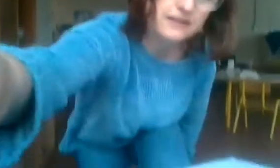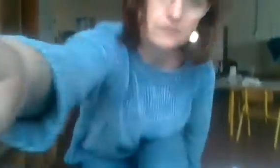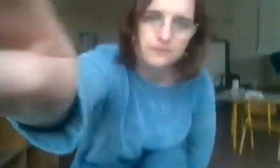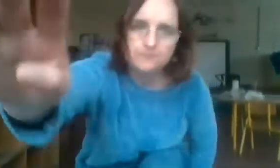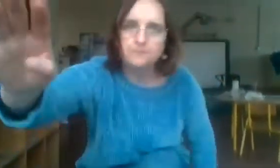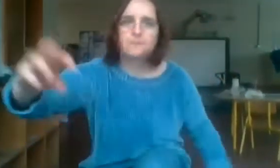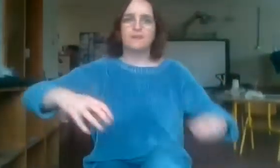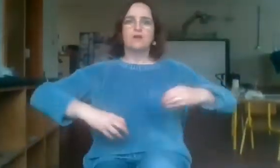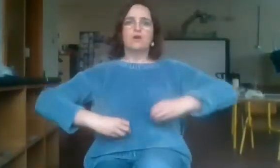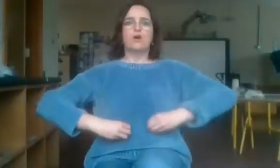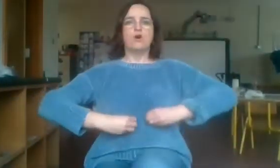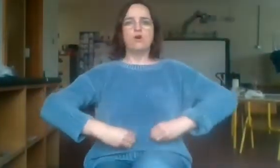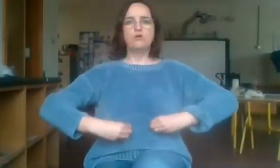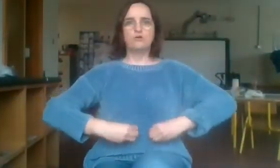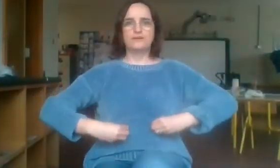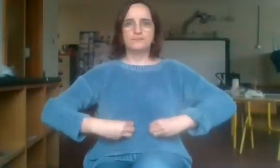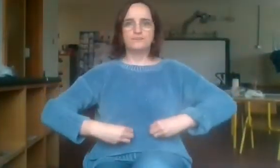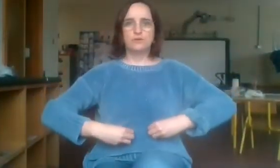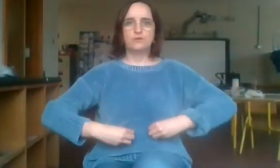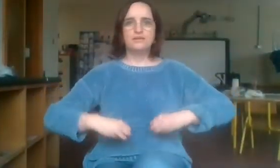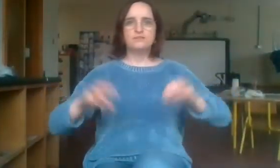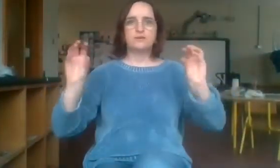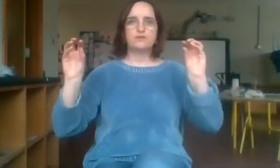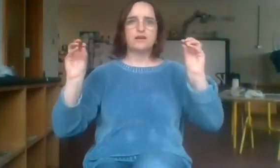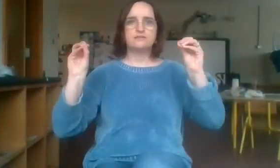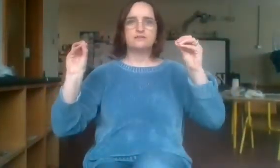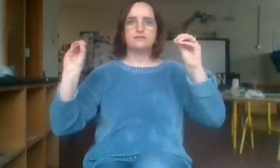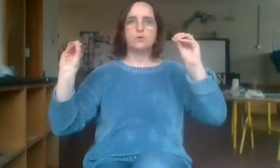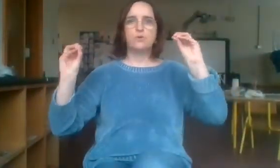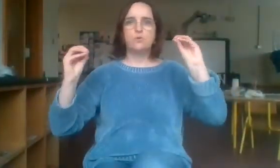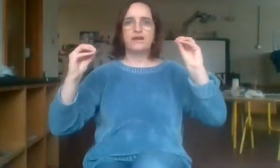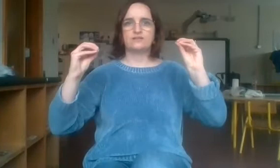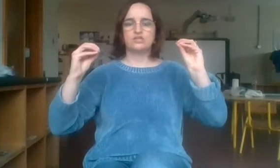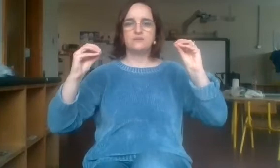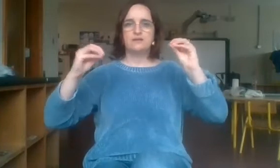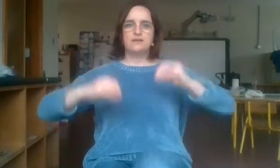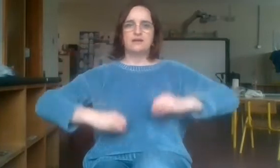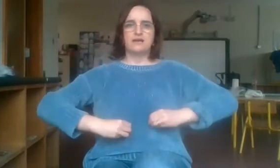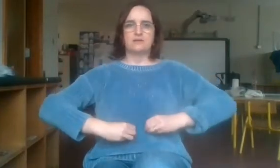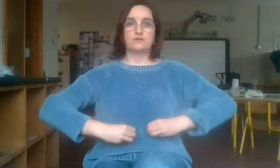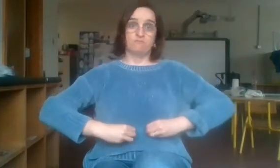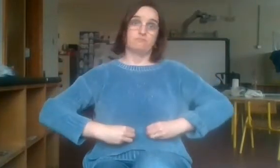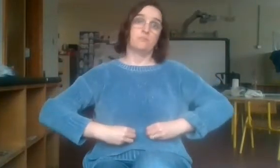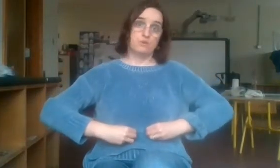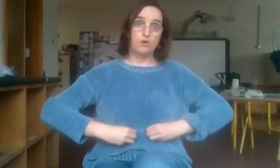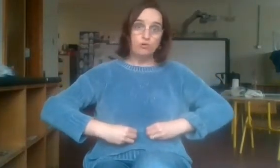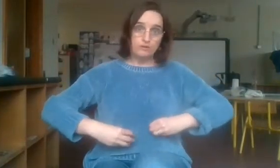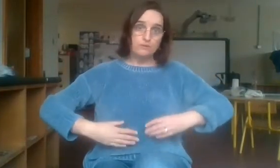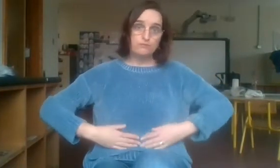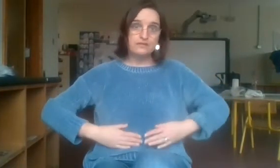we go. Hungry. Okay, so we have our hands in the O hand shape, and when we're hungry, we feel it in